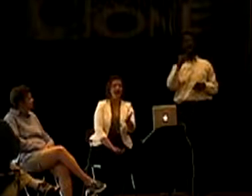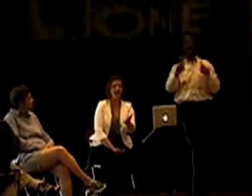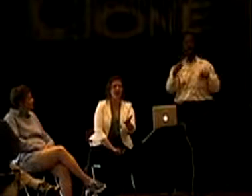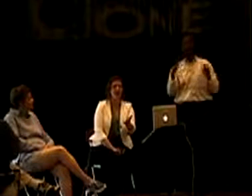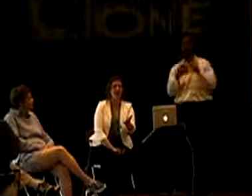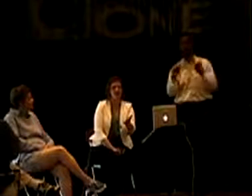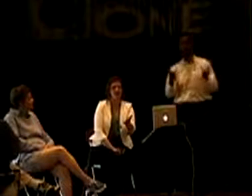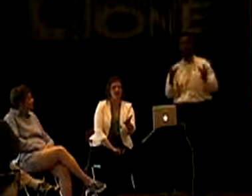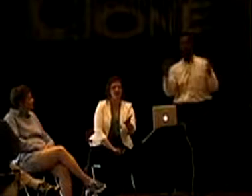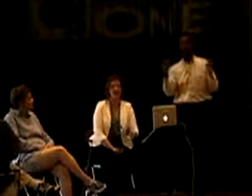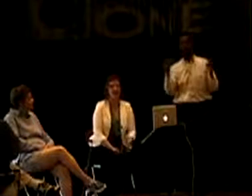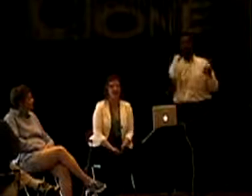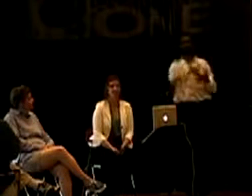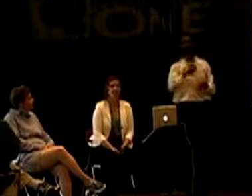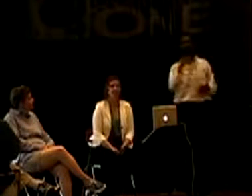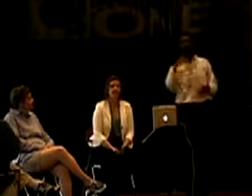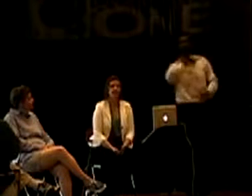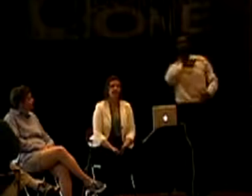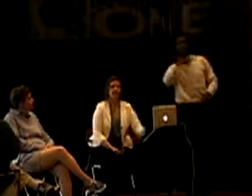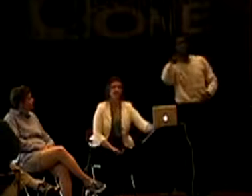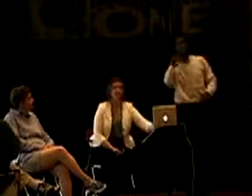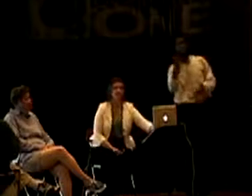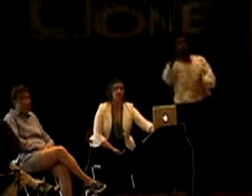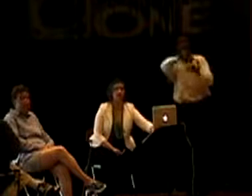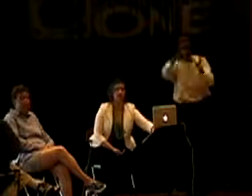Pax, did you have a question?